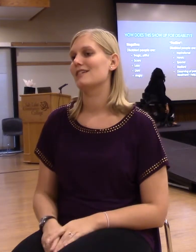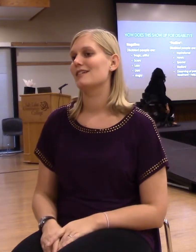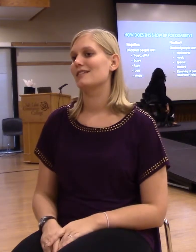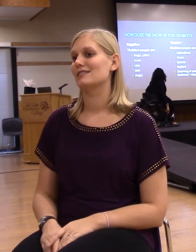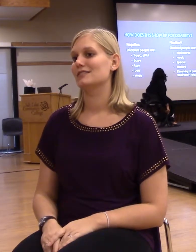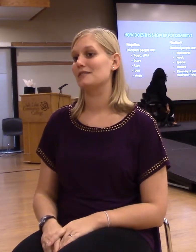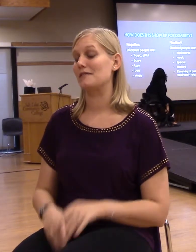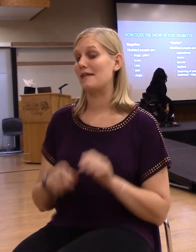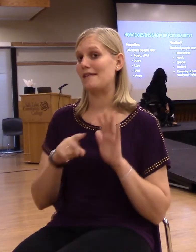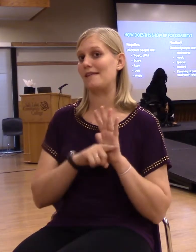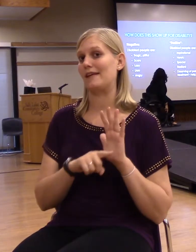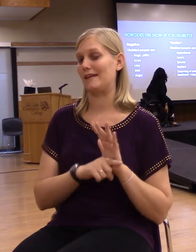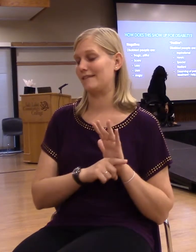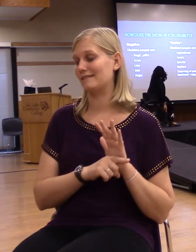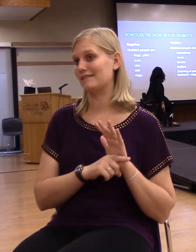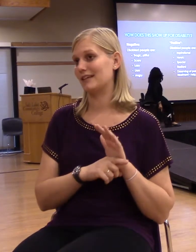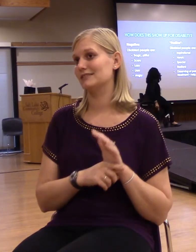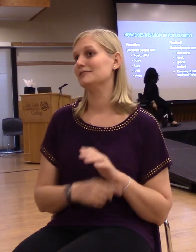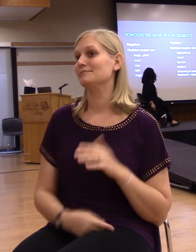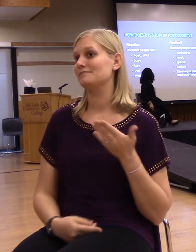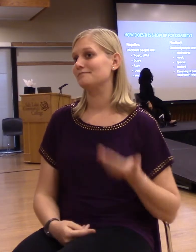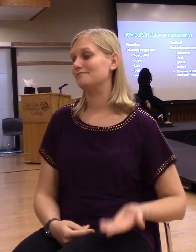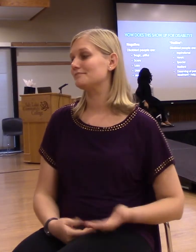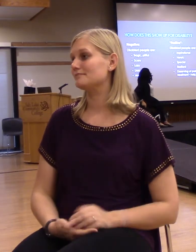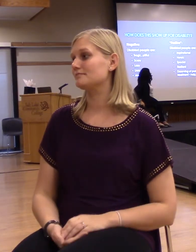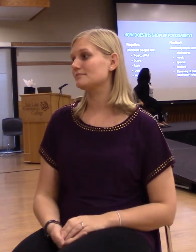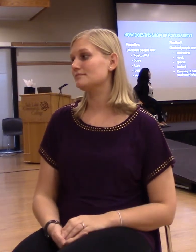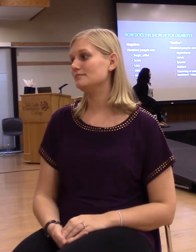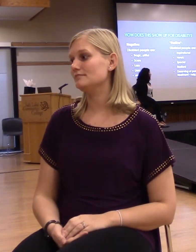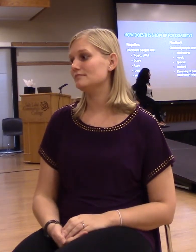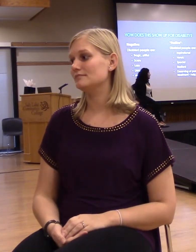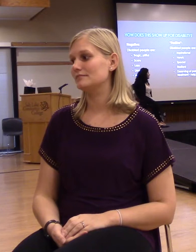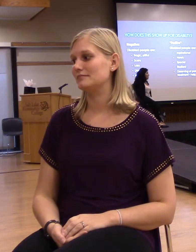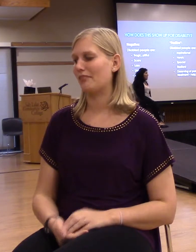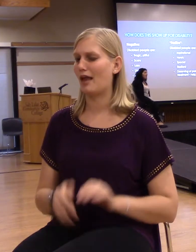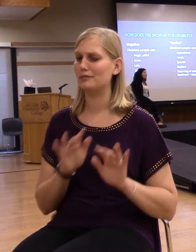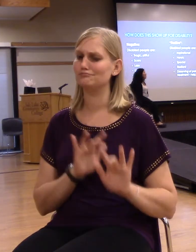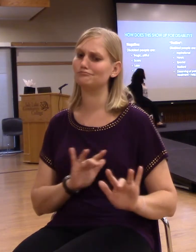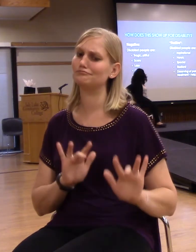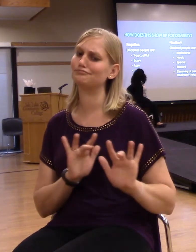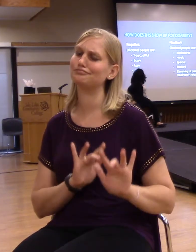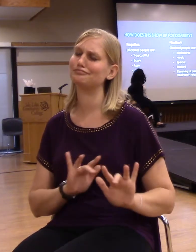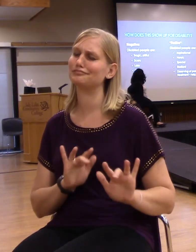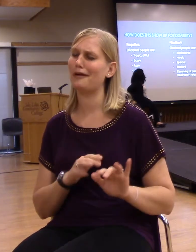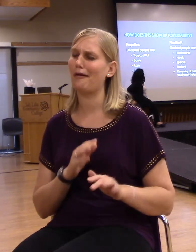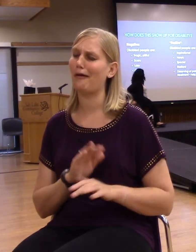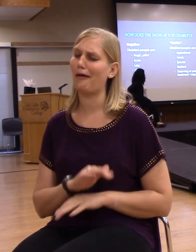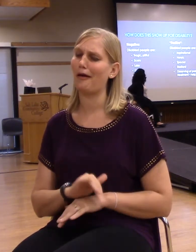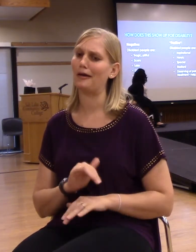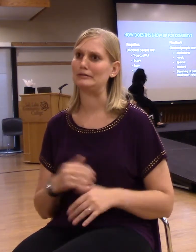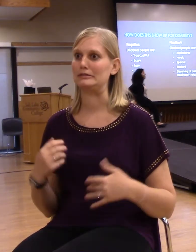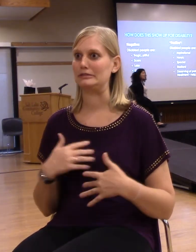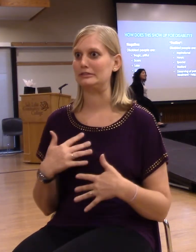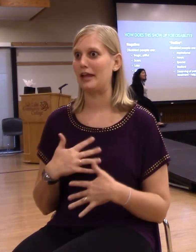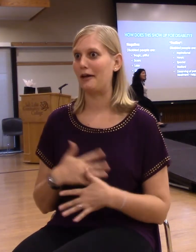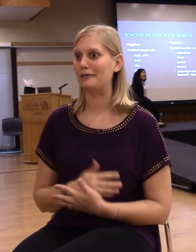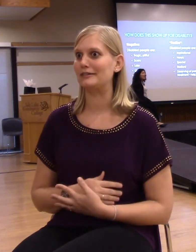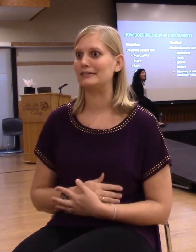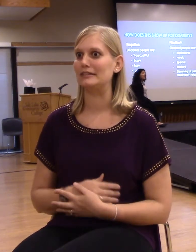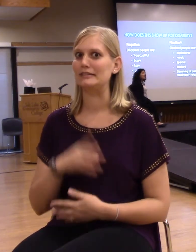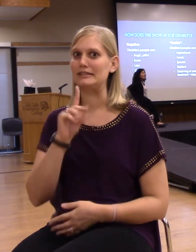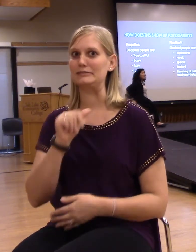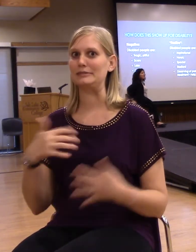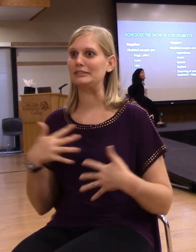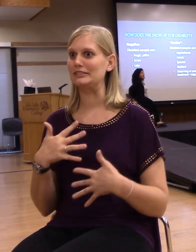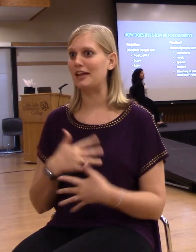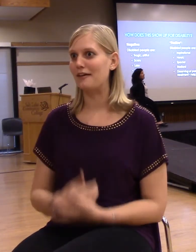negative stereotypes about disabled people are that they're tragic, they're pitiful, they're scary, disability is